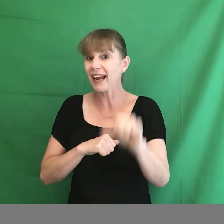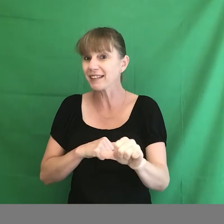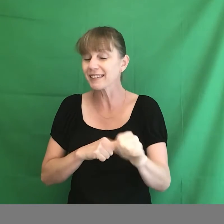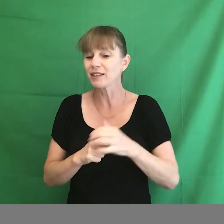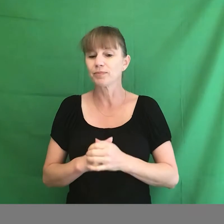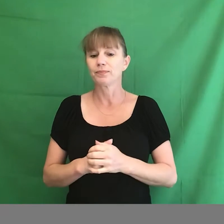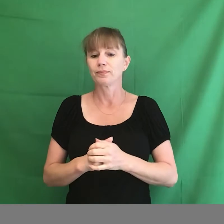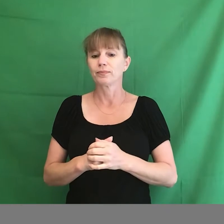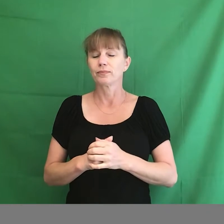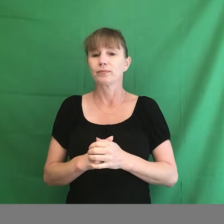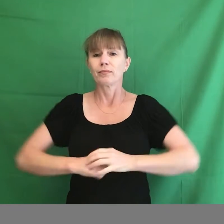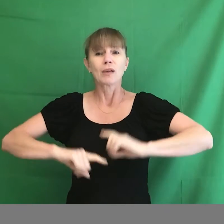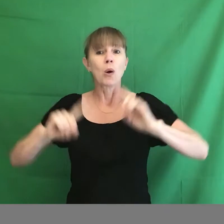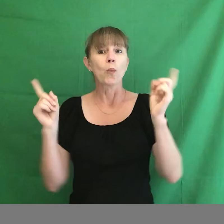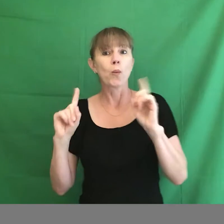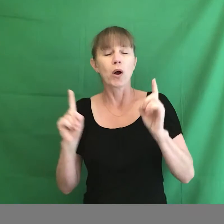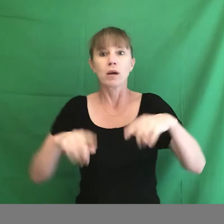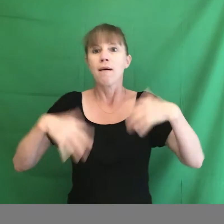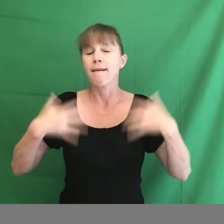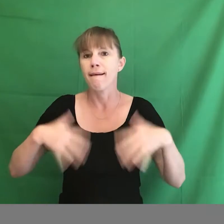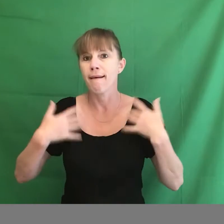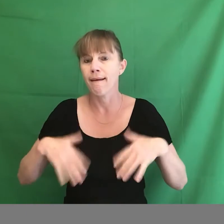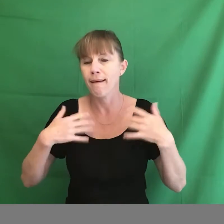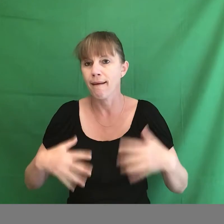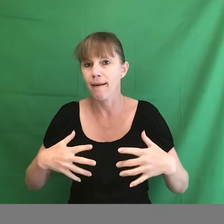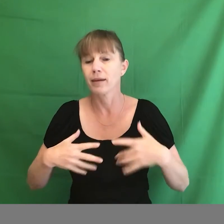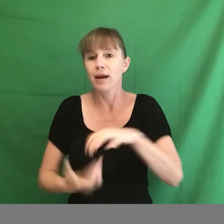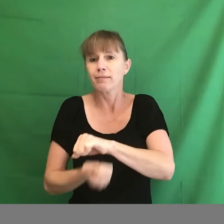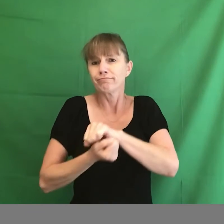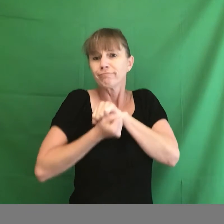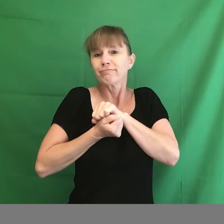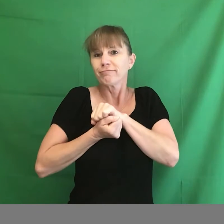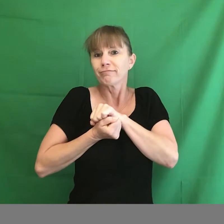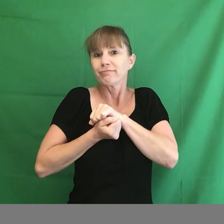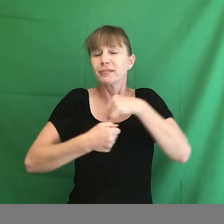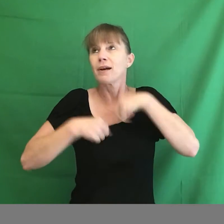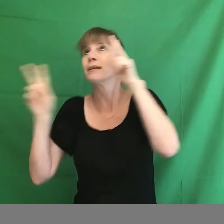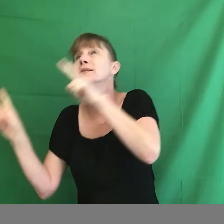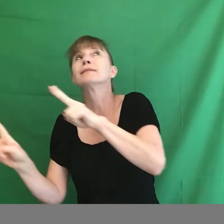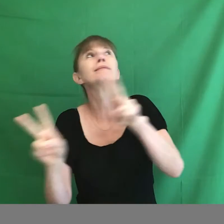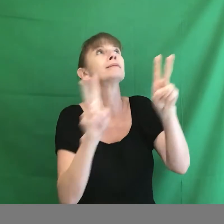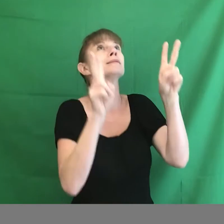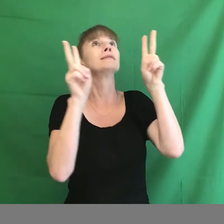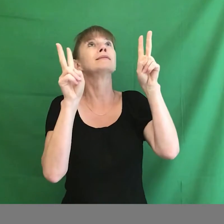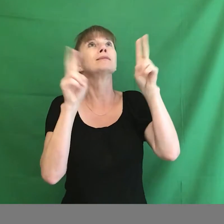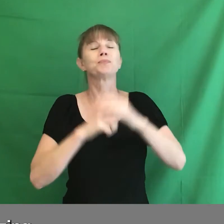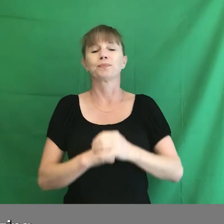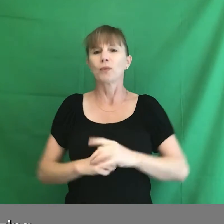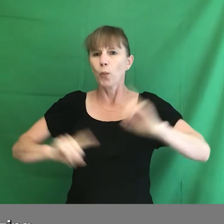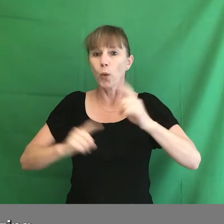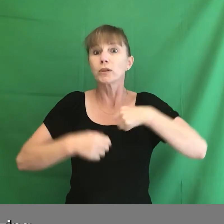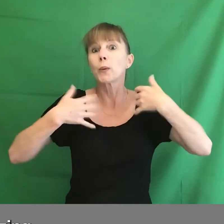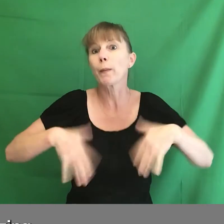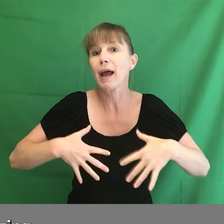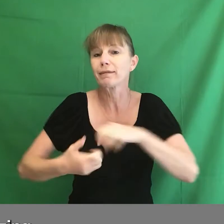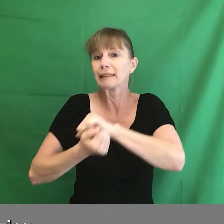it goes, what's so amazing that keeps us stargazing? What's